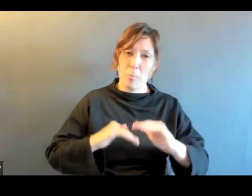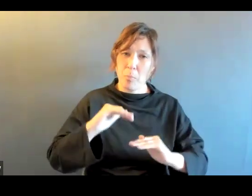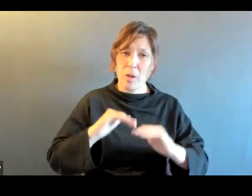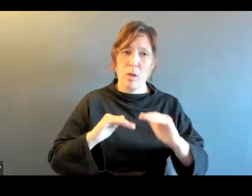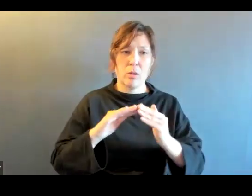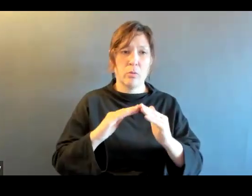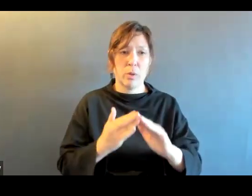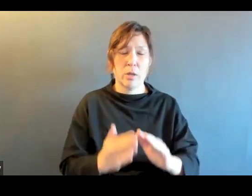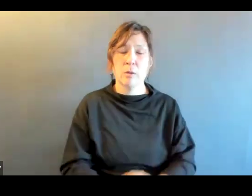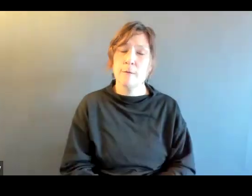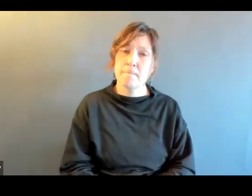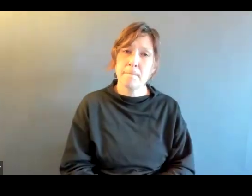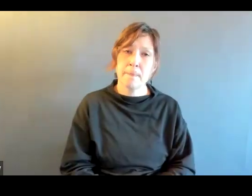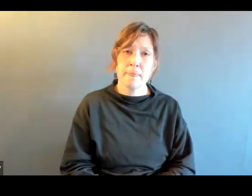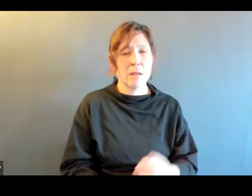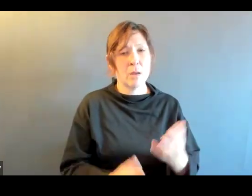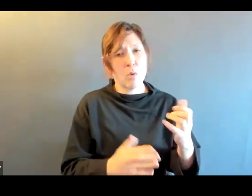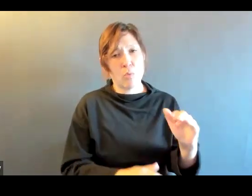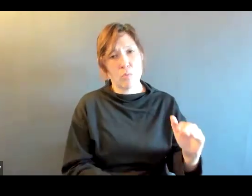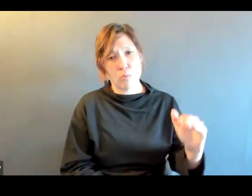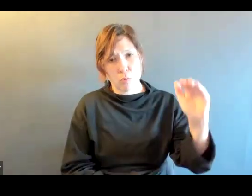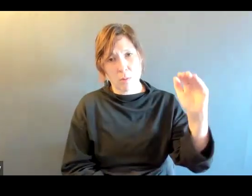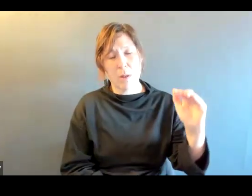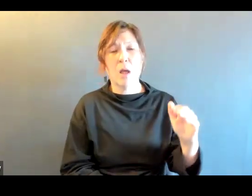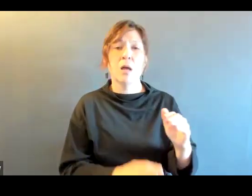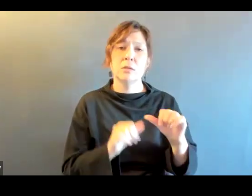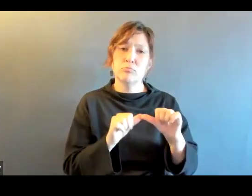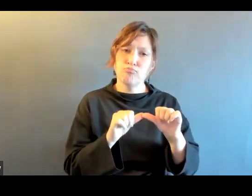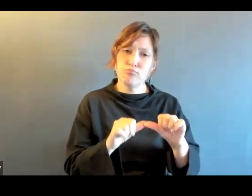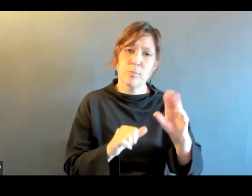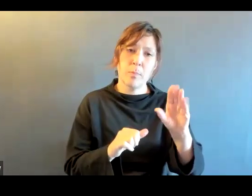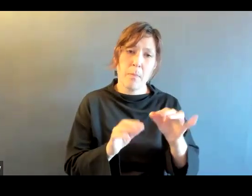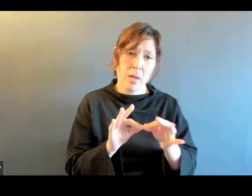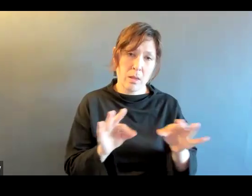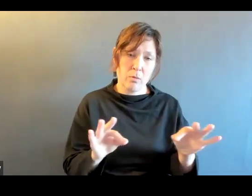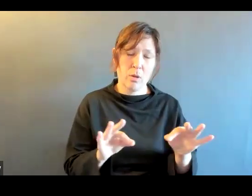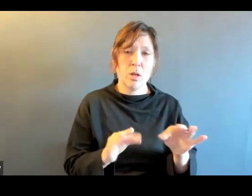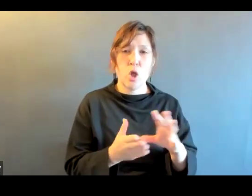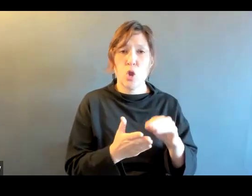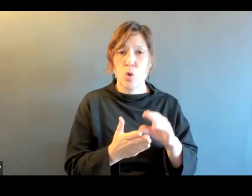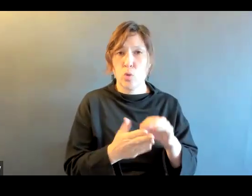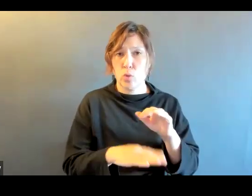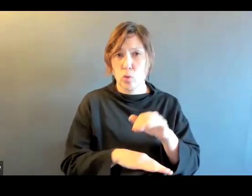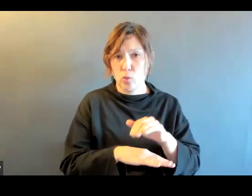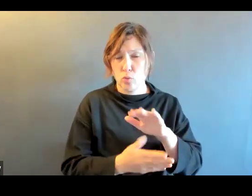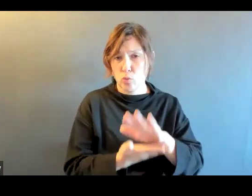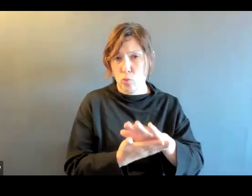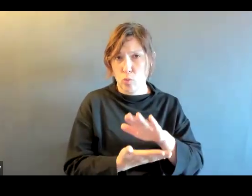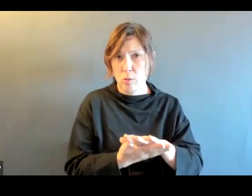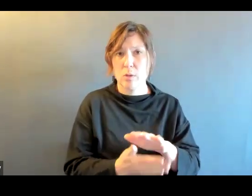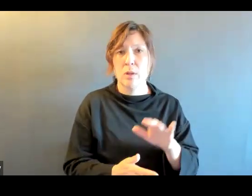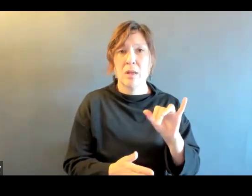I want to grow up, be fully bilingual, and school is the place where I get